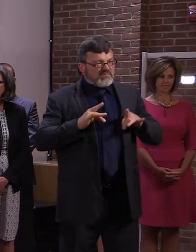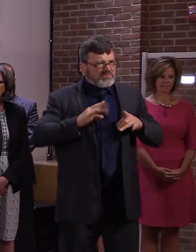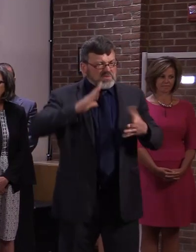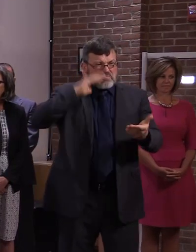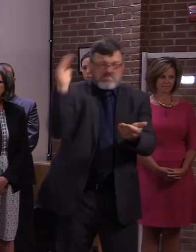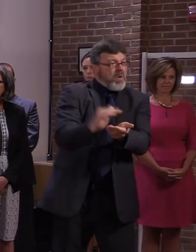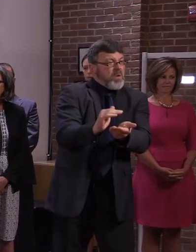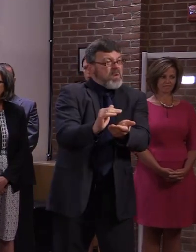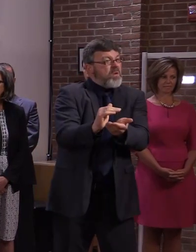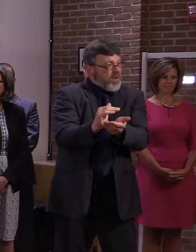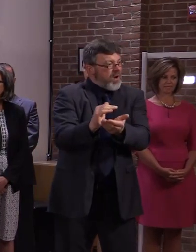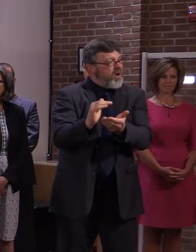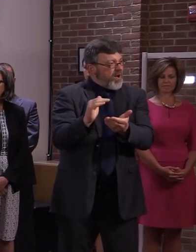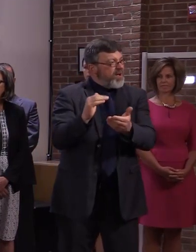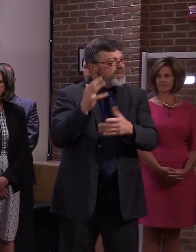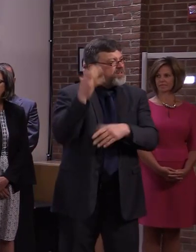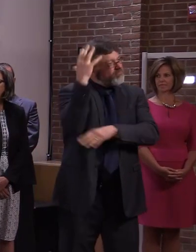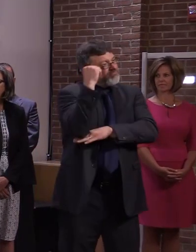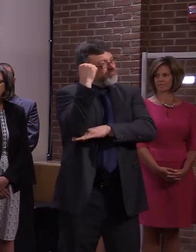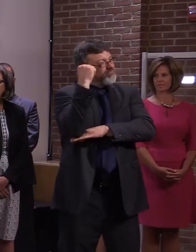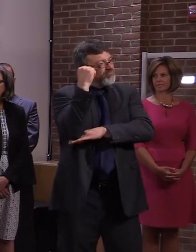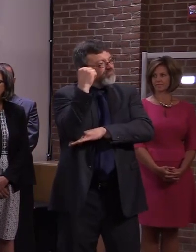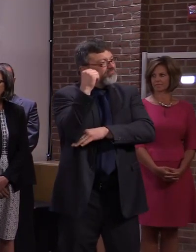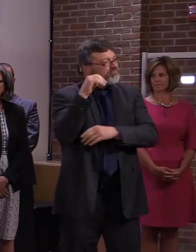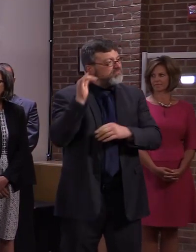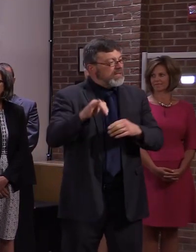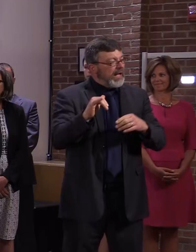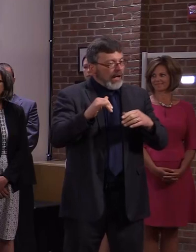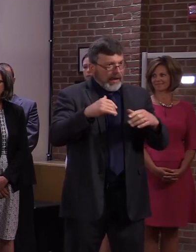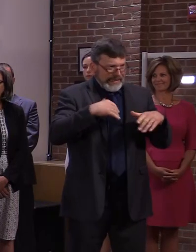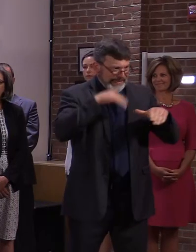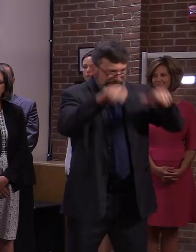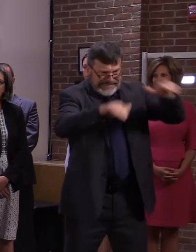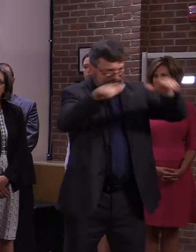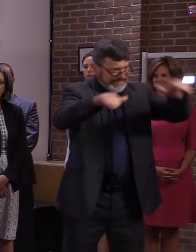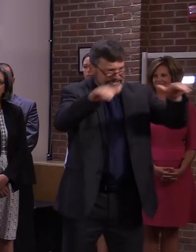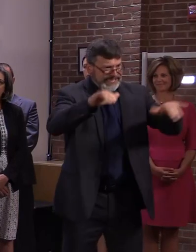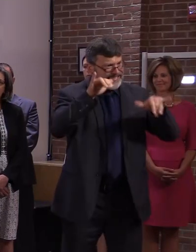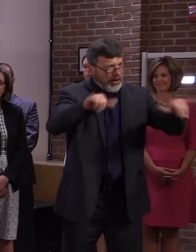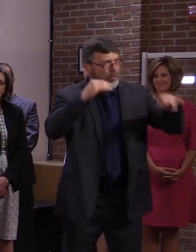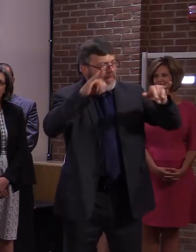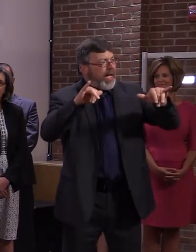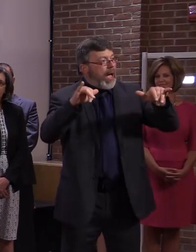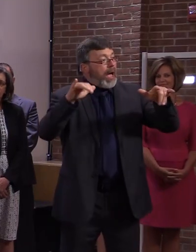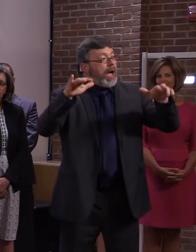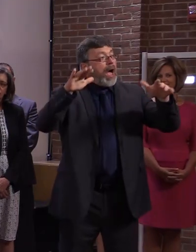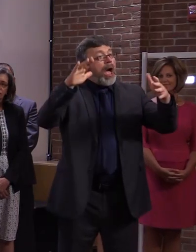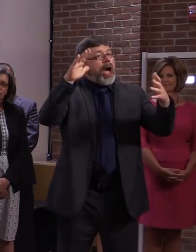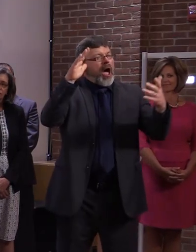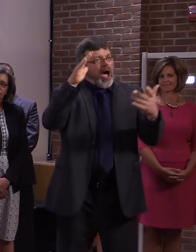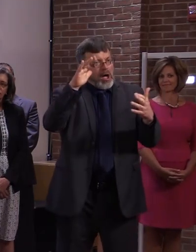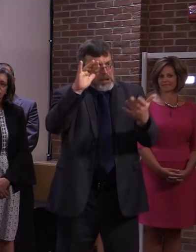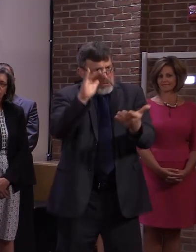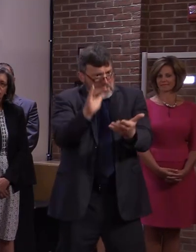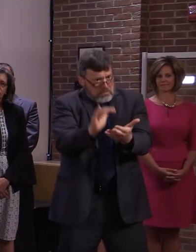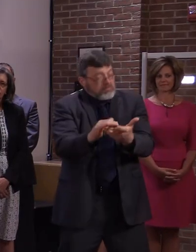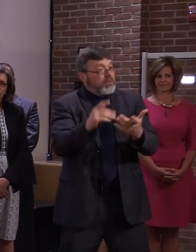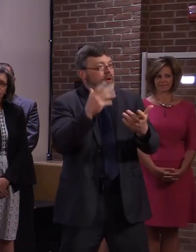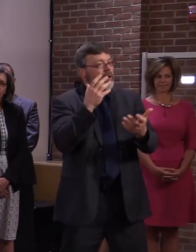stay home, stay safe, and restarted our economy to put people back to work and kids back in school.